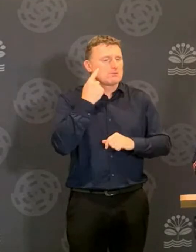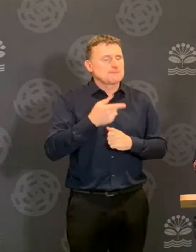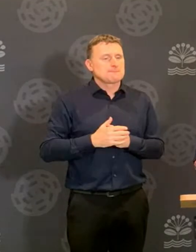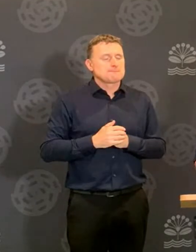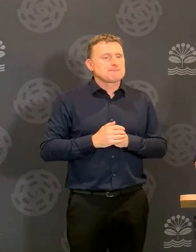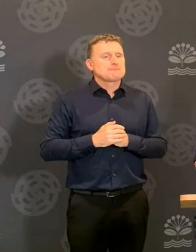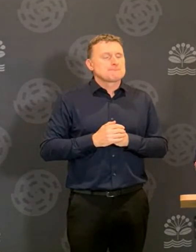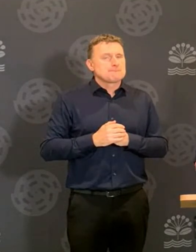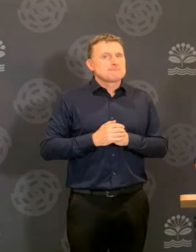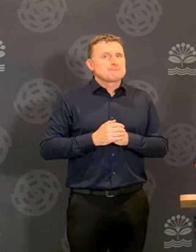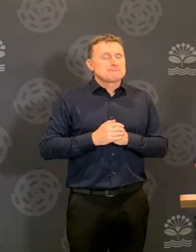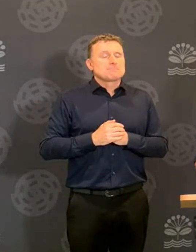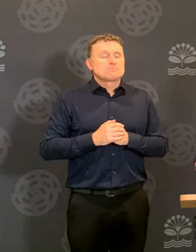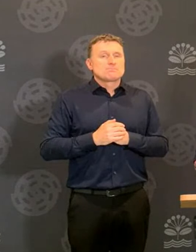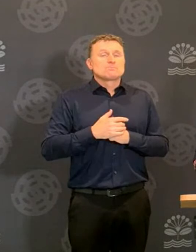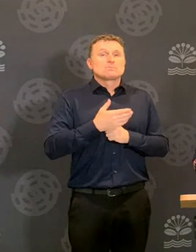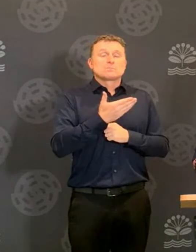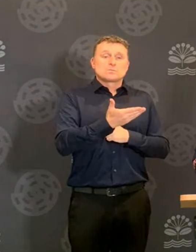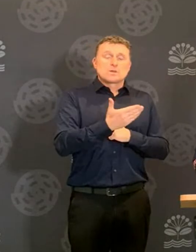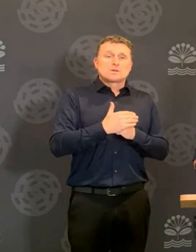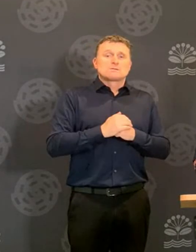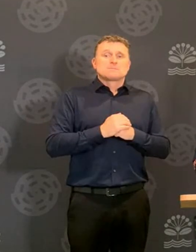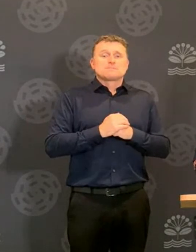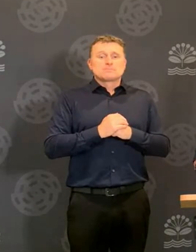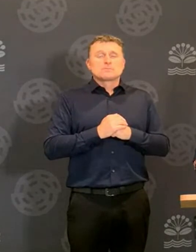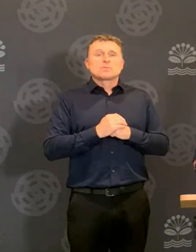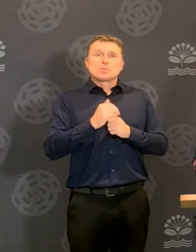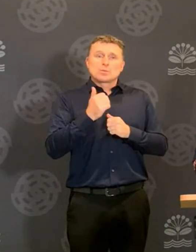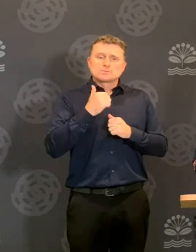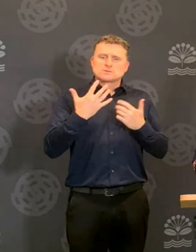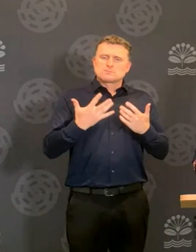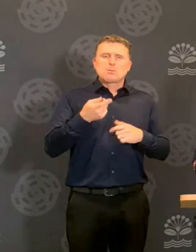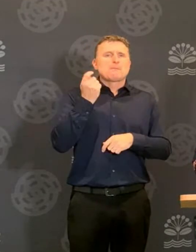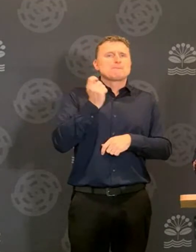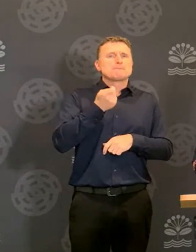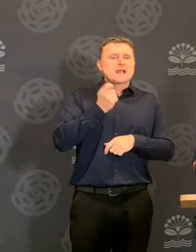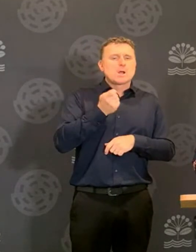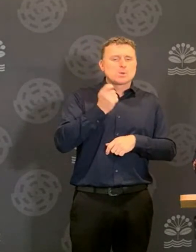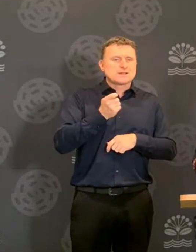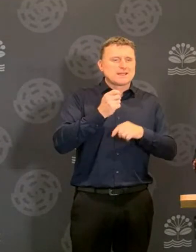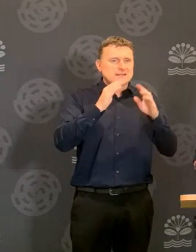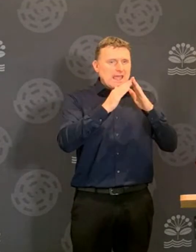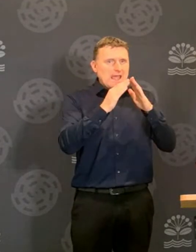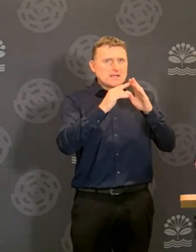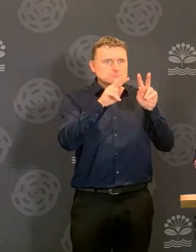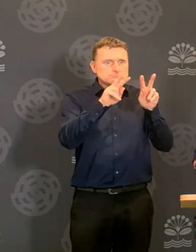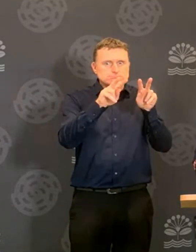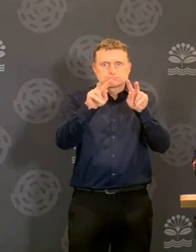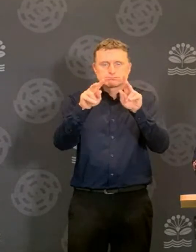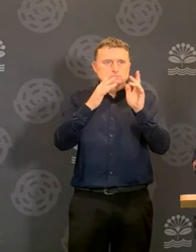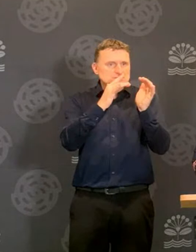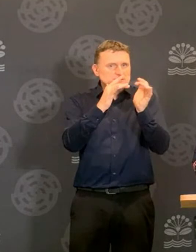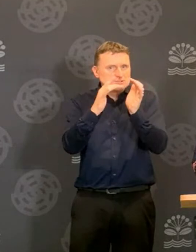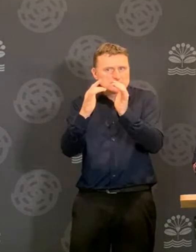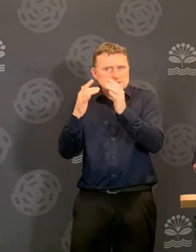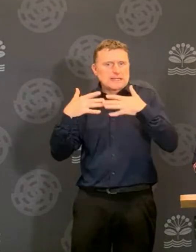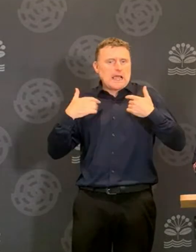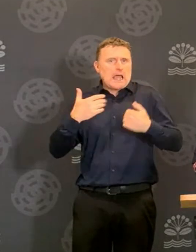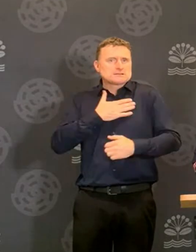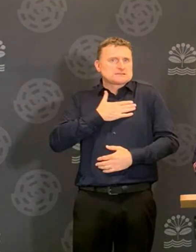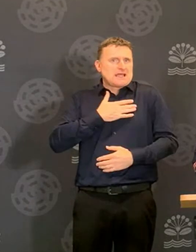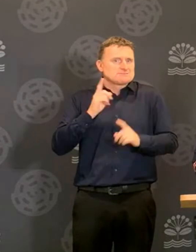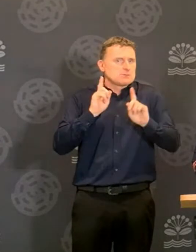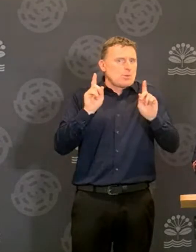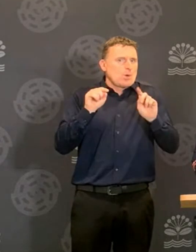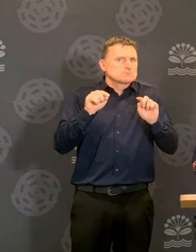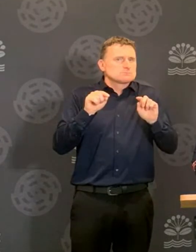very close to being near the end of the survey process for houses that we've been able to identify as having had